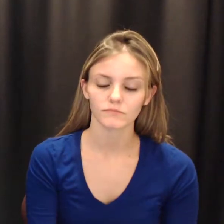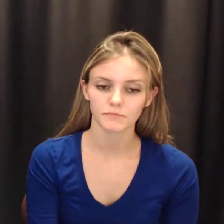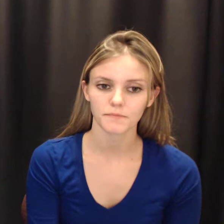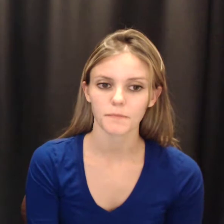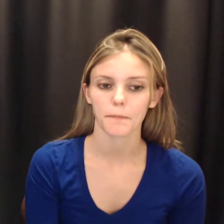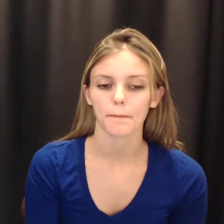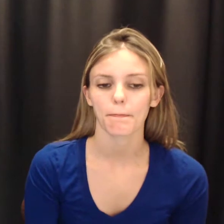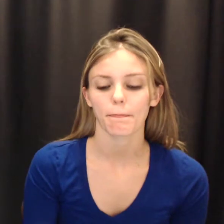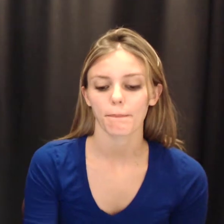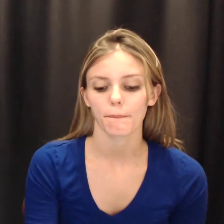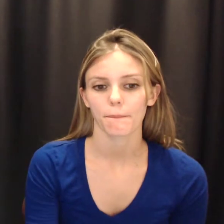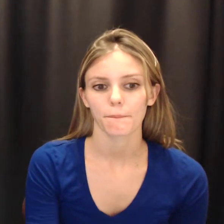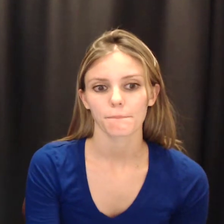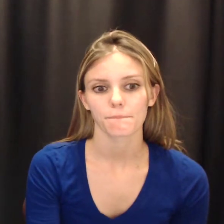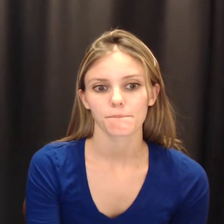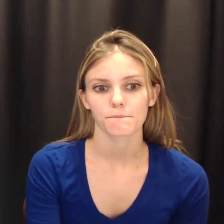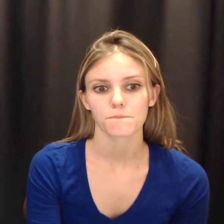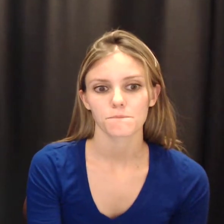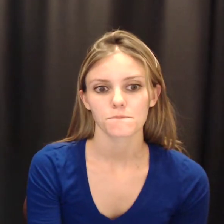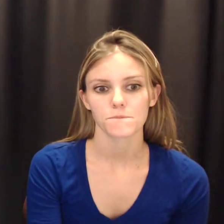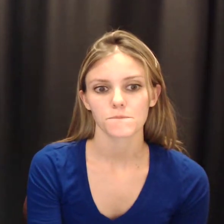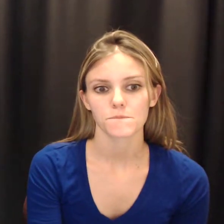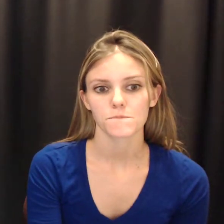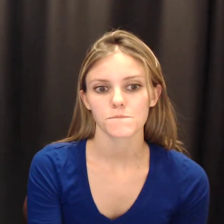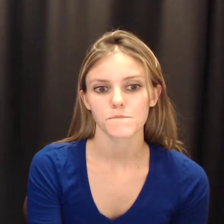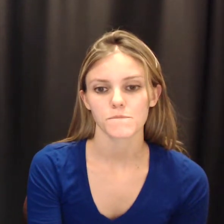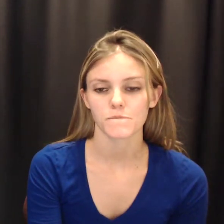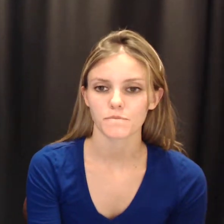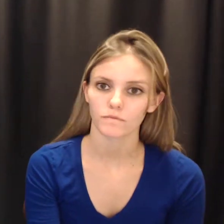How would you say that your deafness